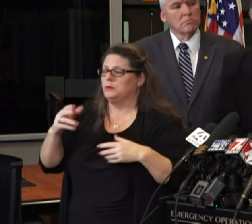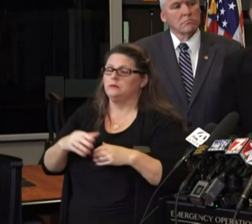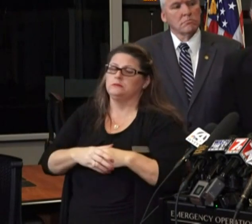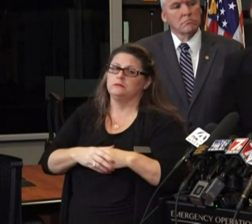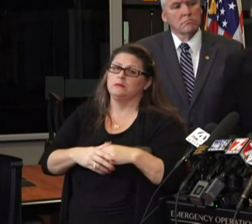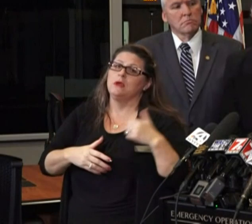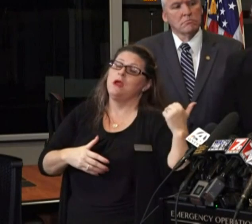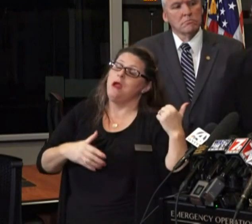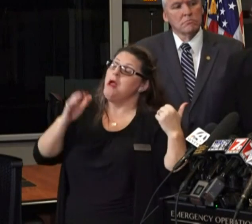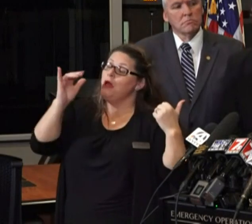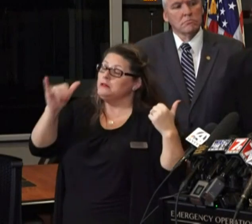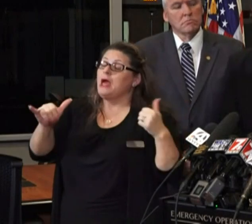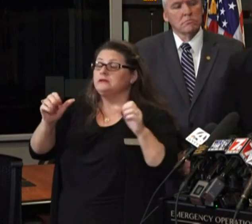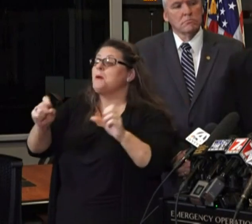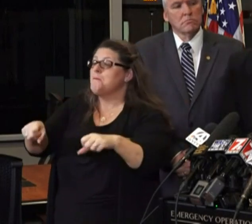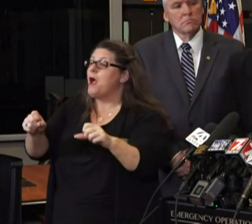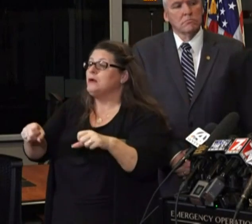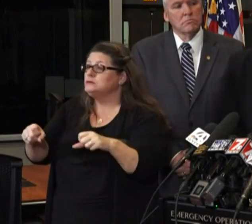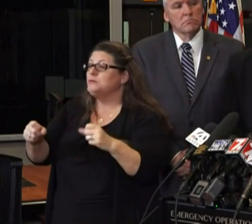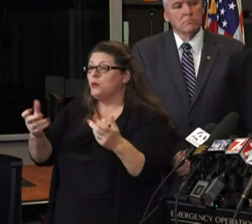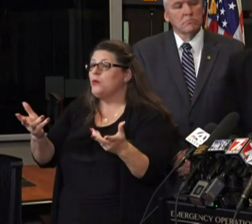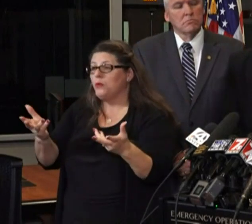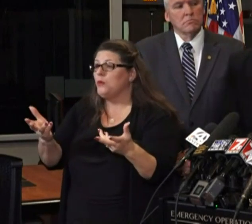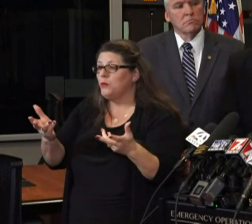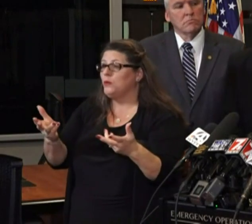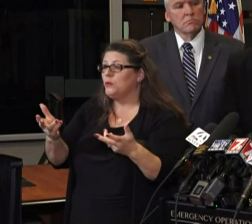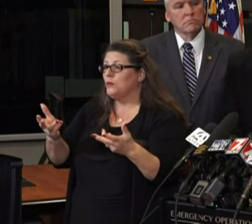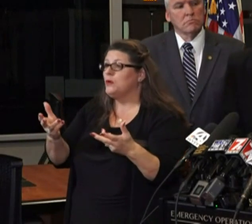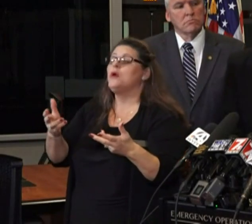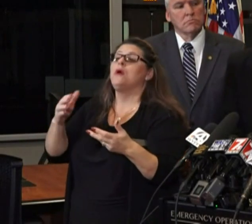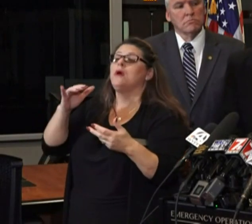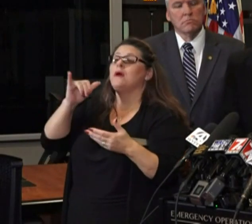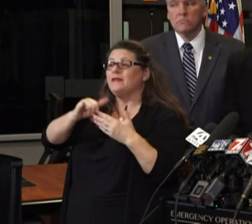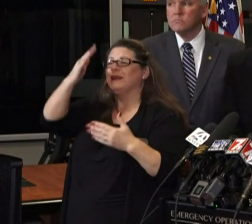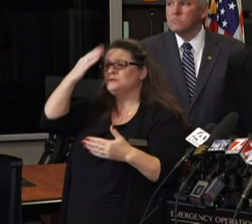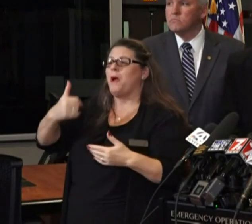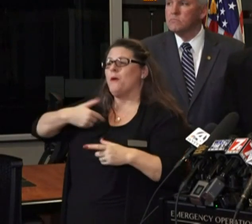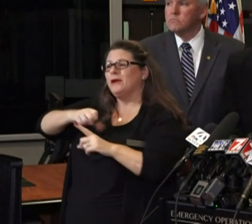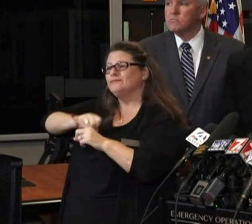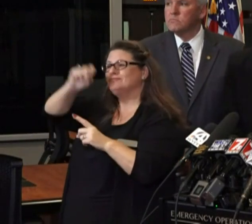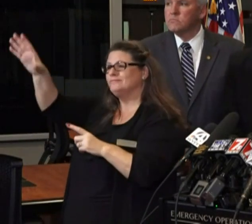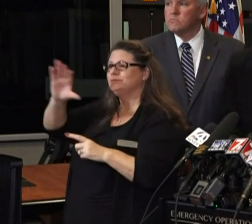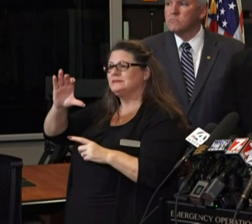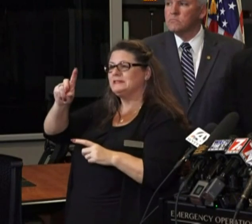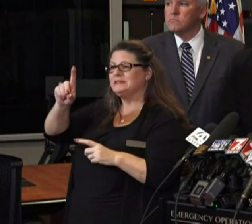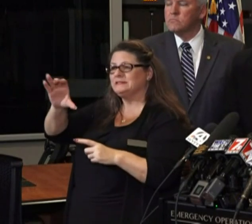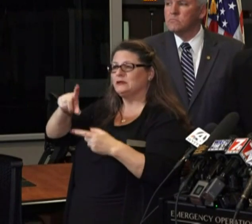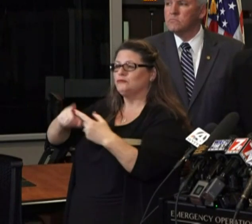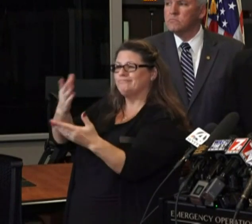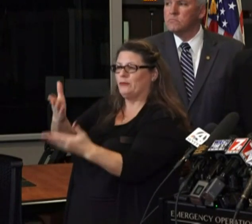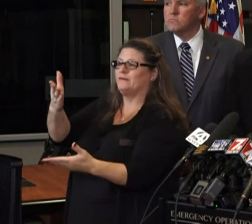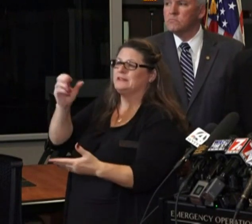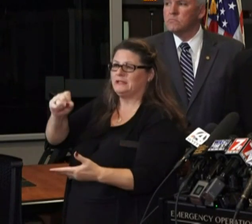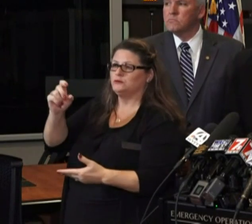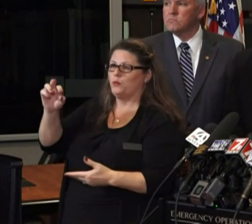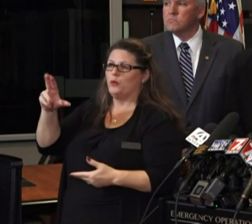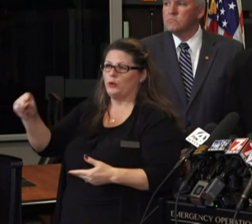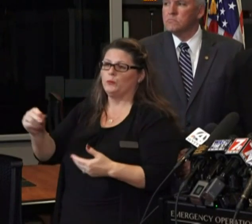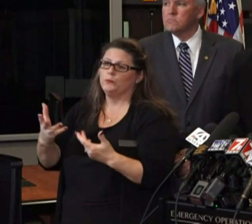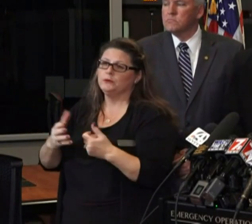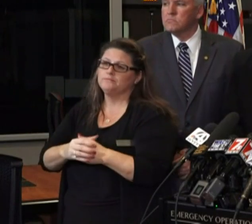That is a possibility, and that is the reason that we have sent specimens to the CDC to validate the results that we have in South